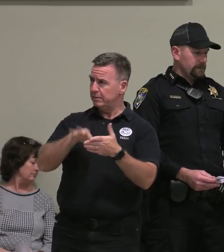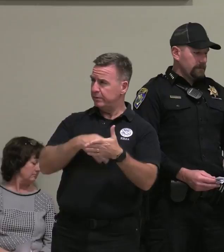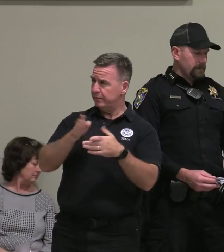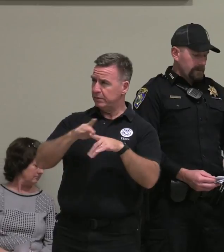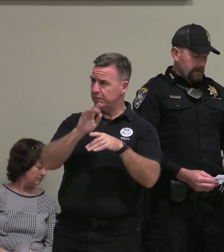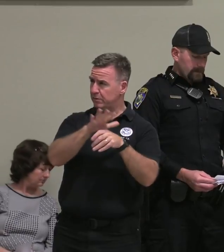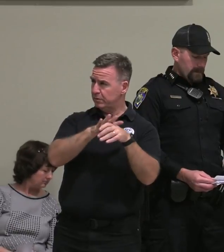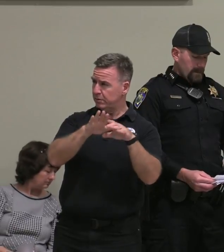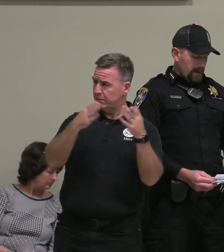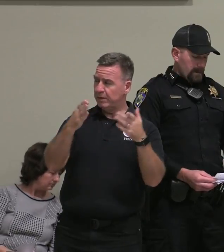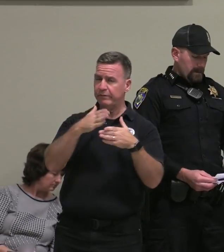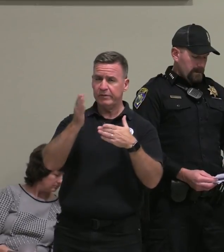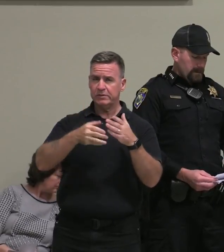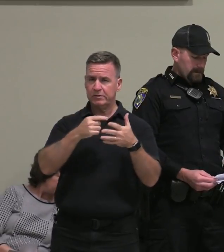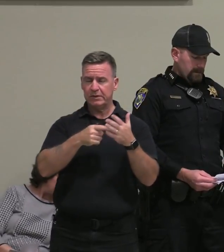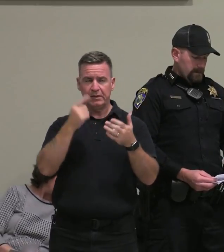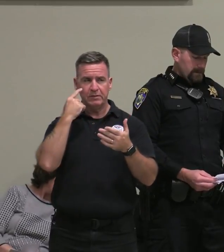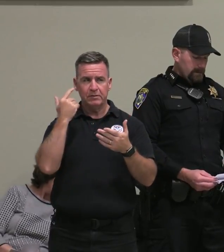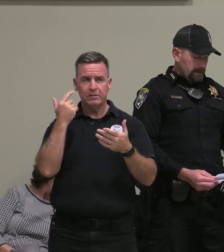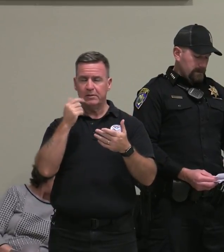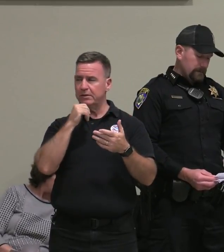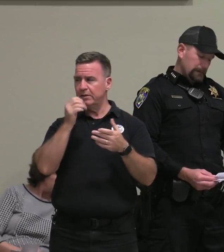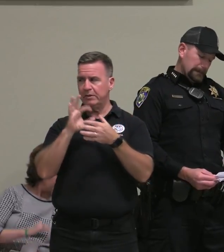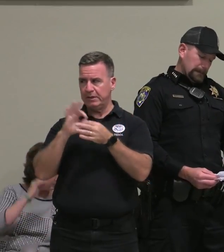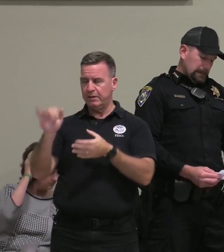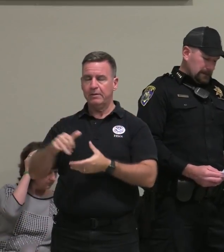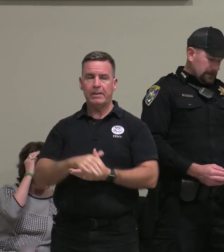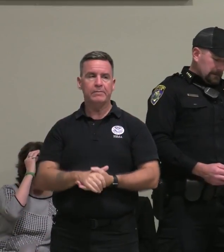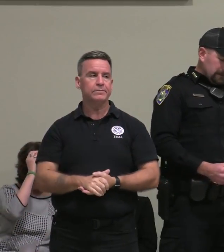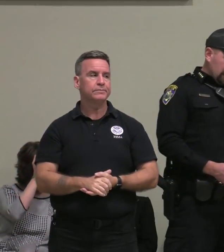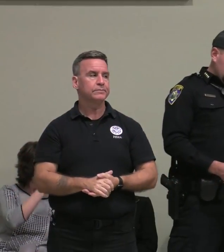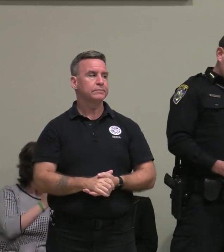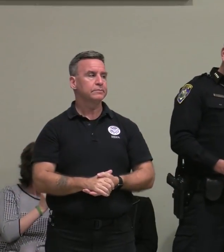on the zones and then I'll finish up with the ones that I think are not related to that.